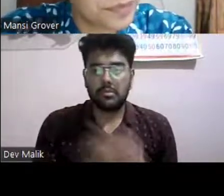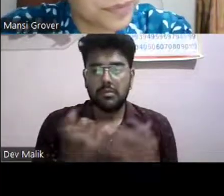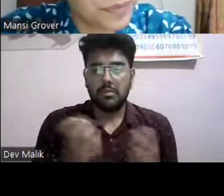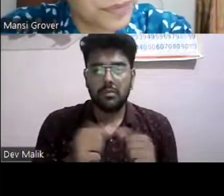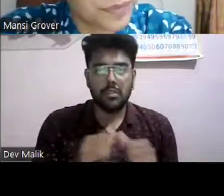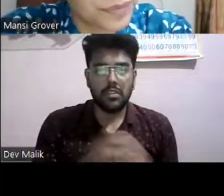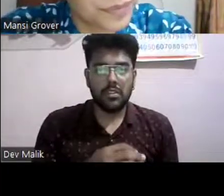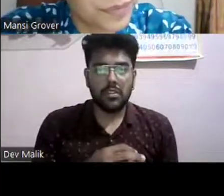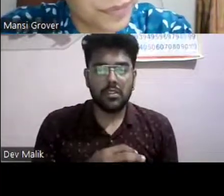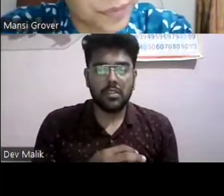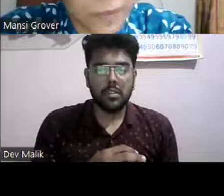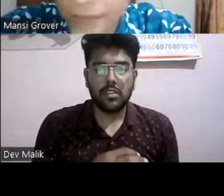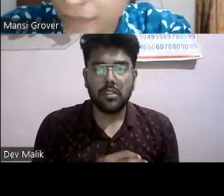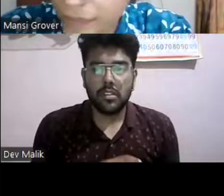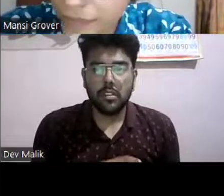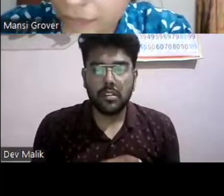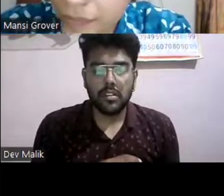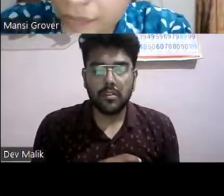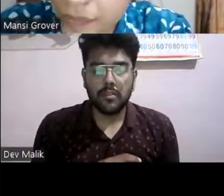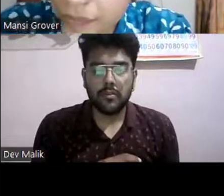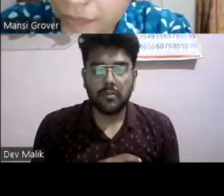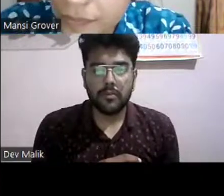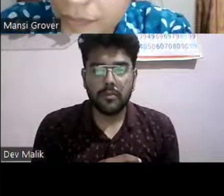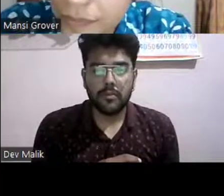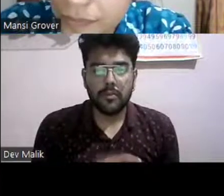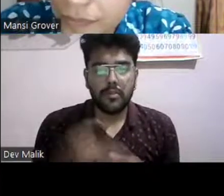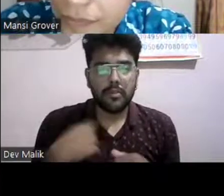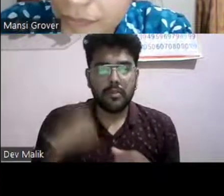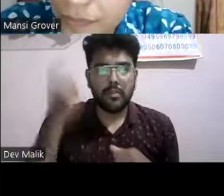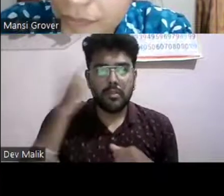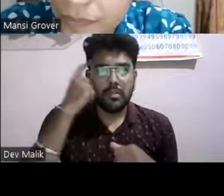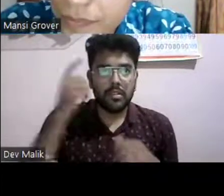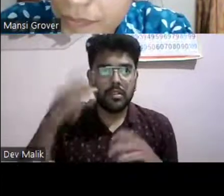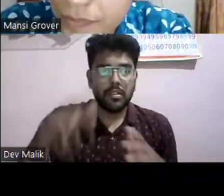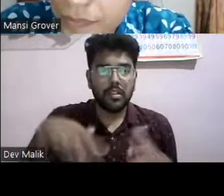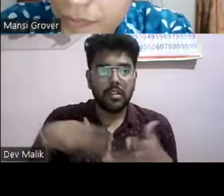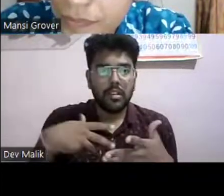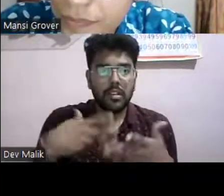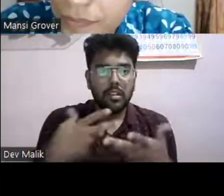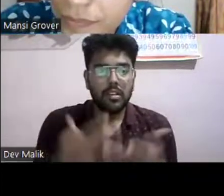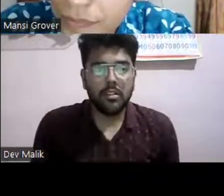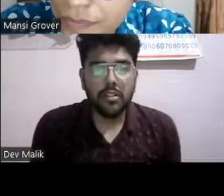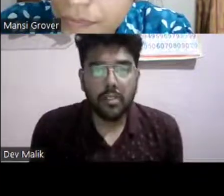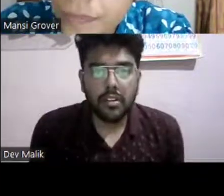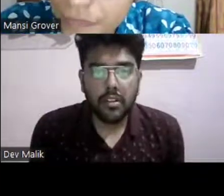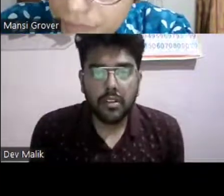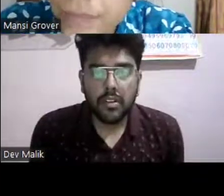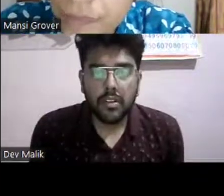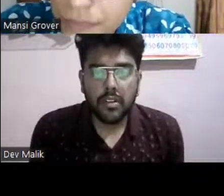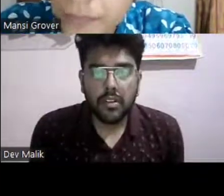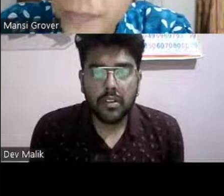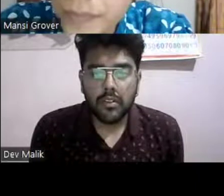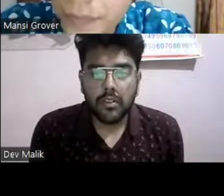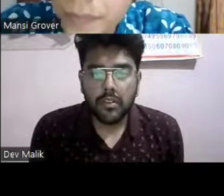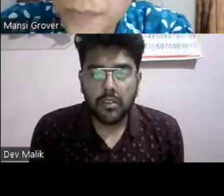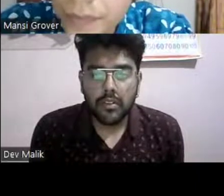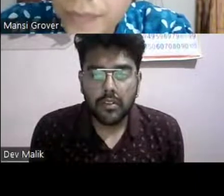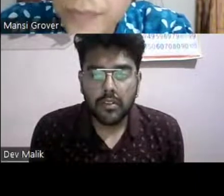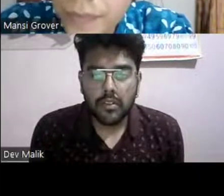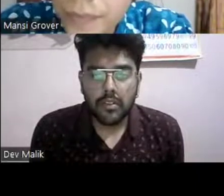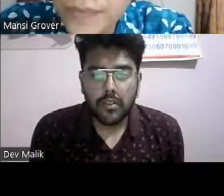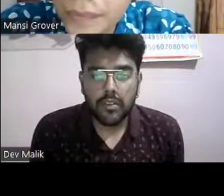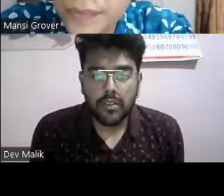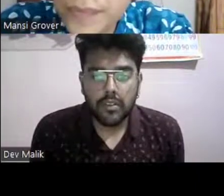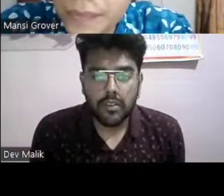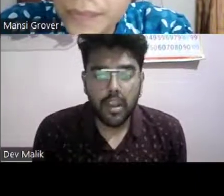Ma'am, first we think of his pathetic condition. We think that how he will survive, how